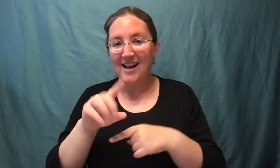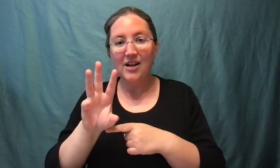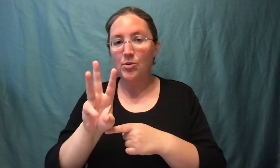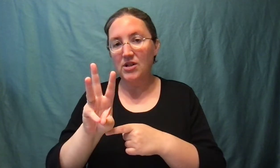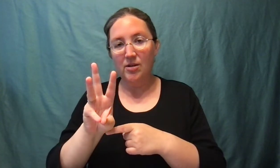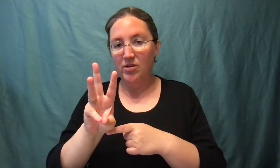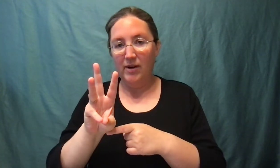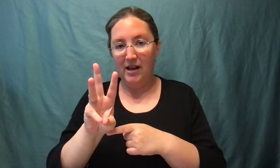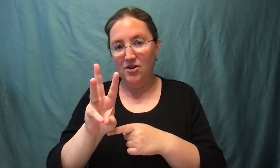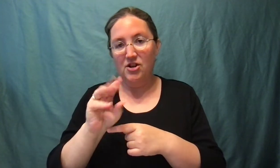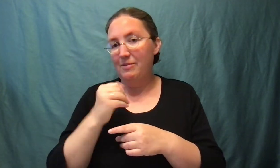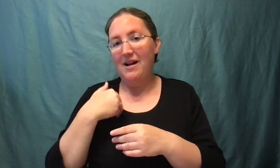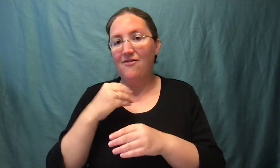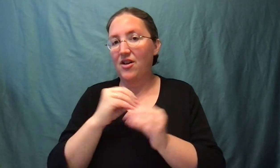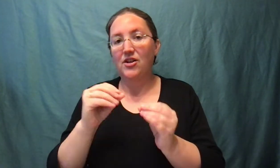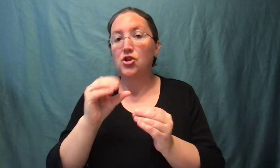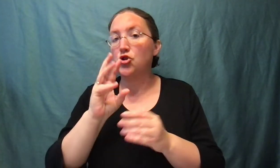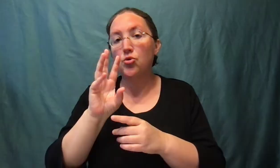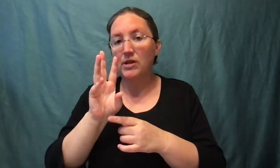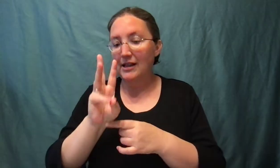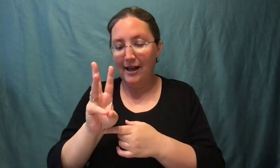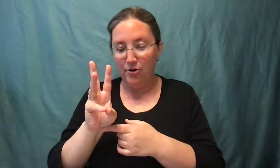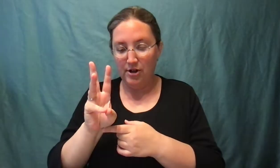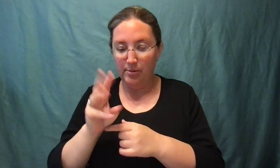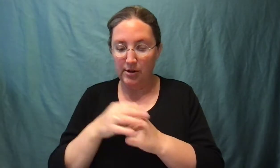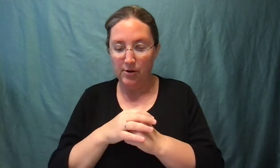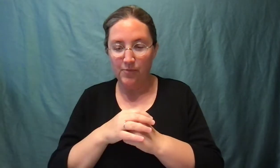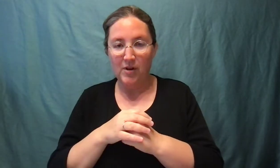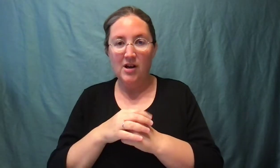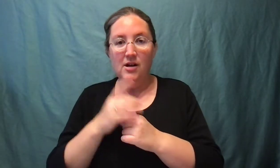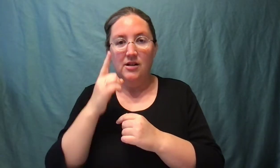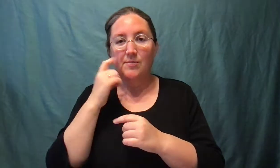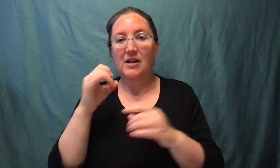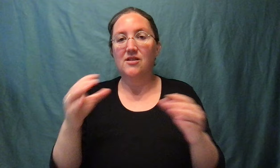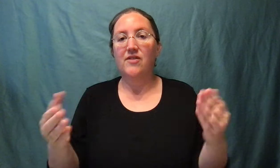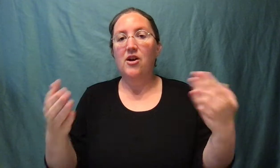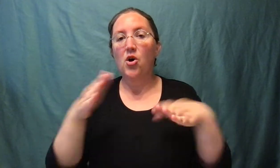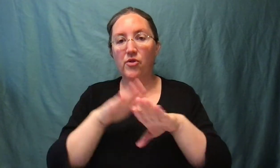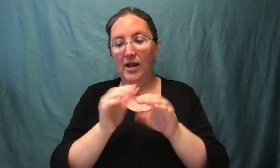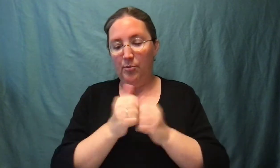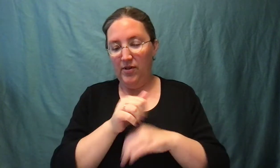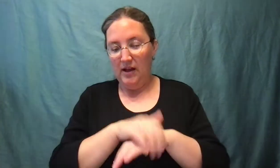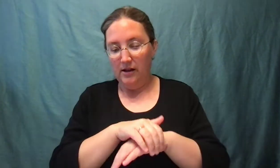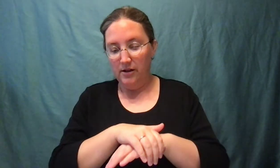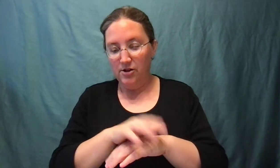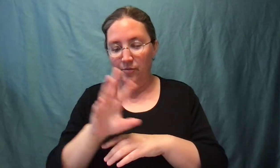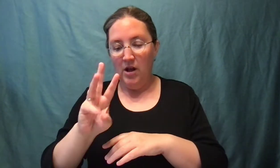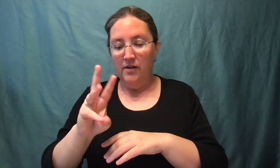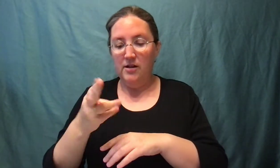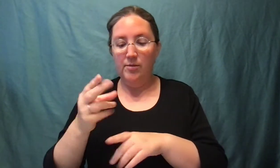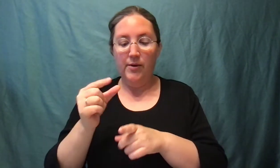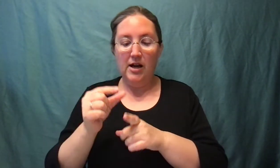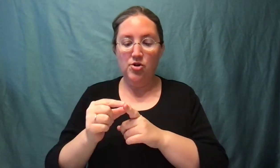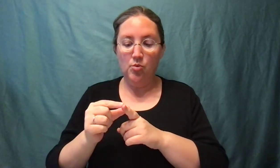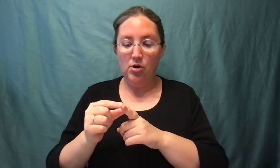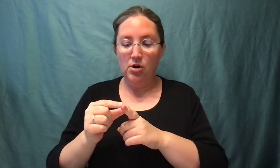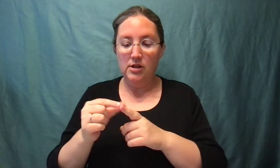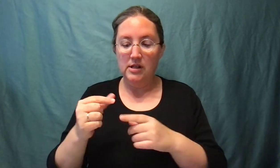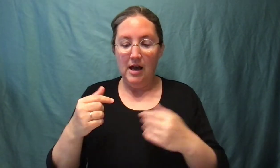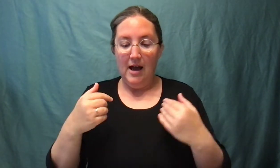with the W hand shape and have nothing to do with the letter W, just because of that overlap with English. The WH words